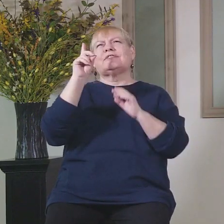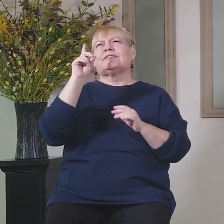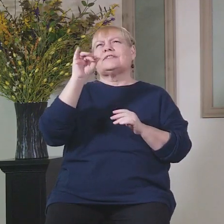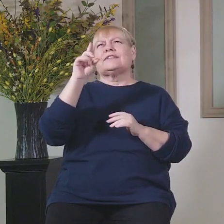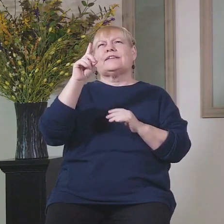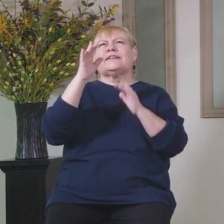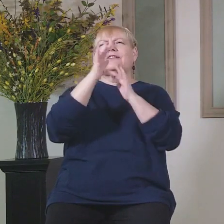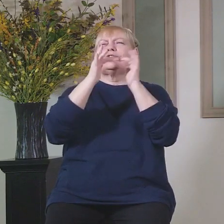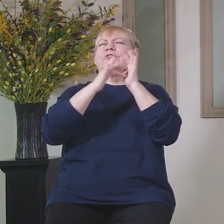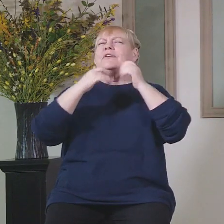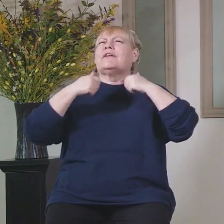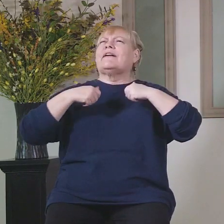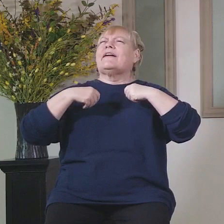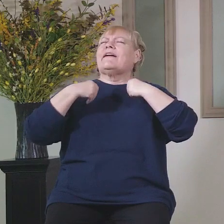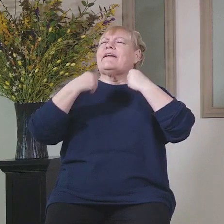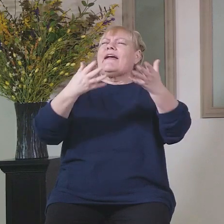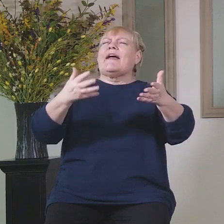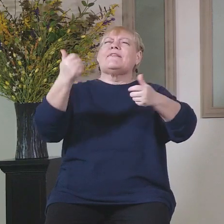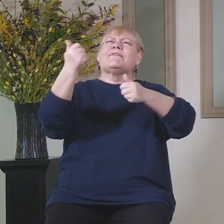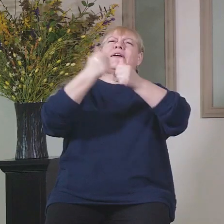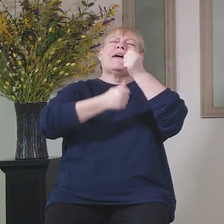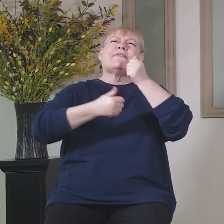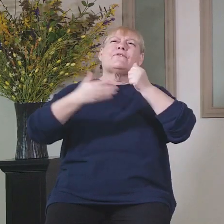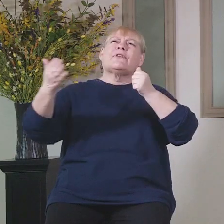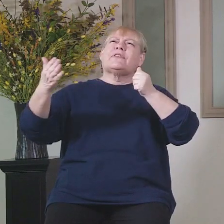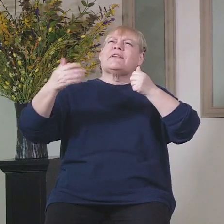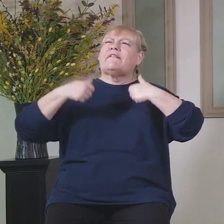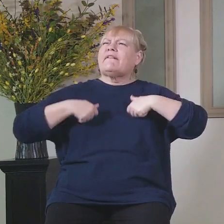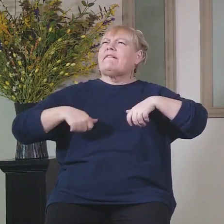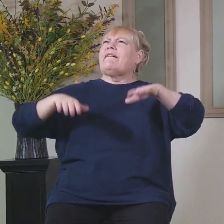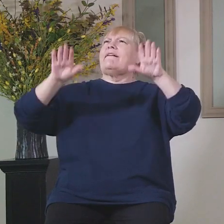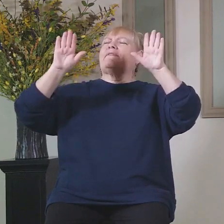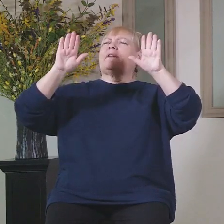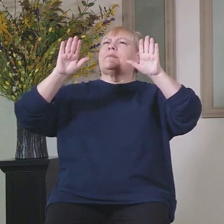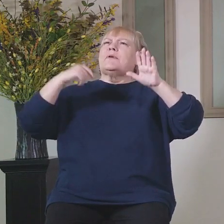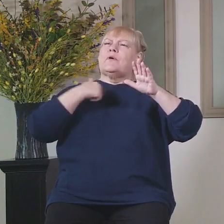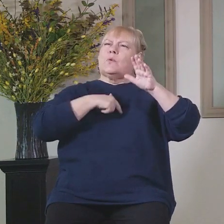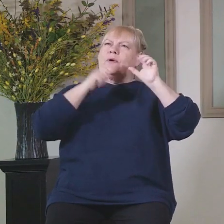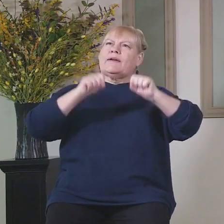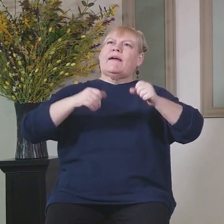He gave everything so we can have life.